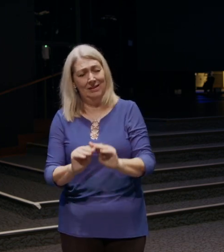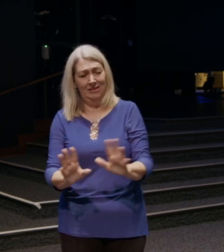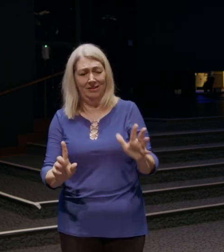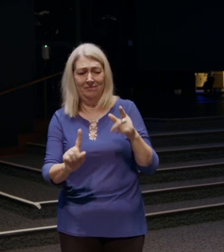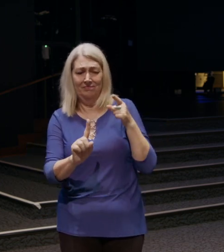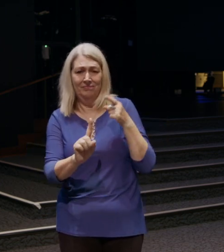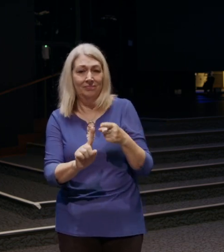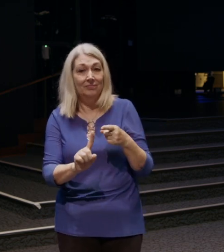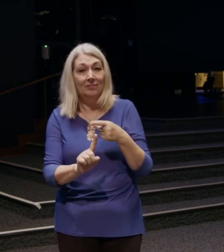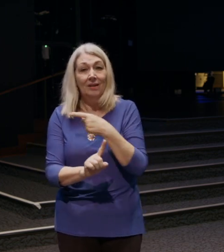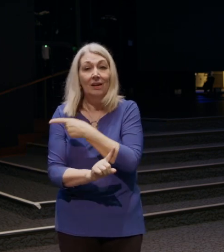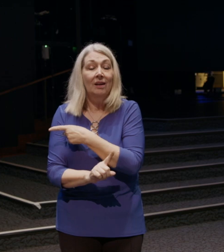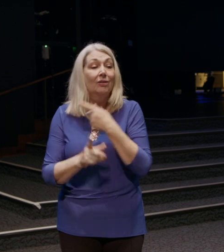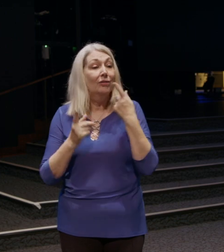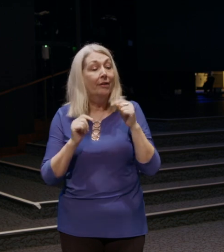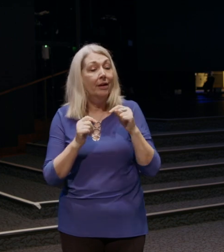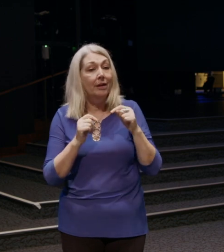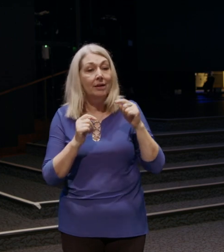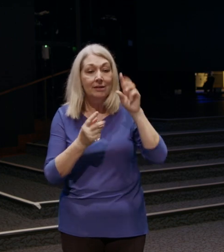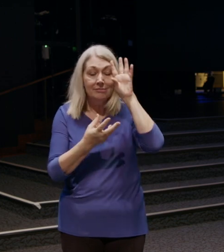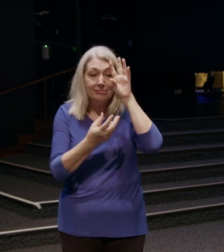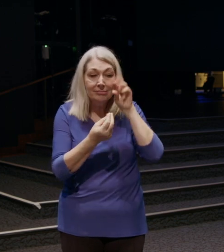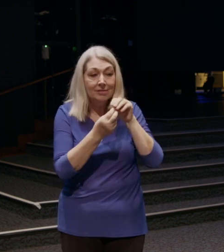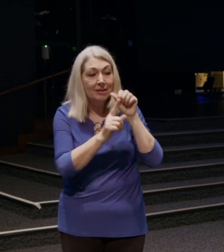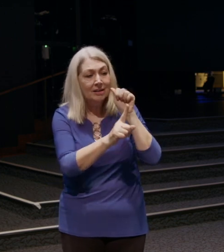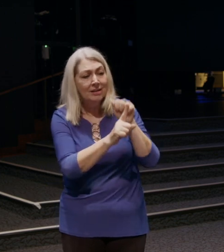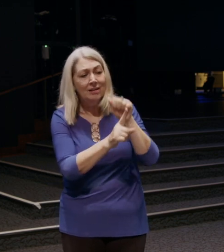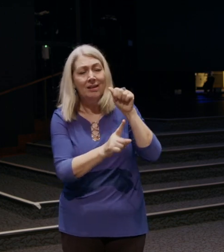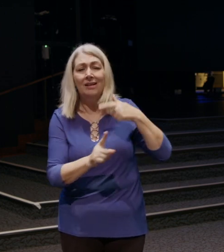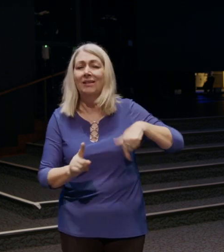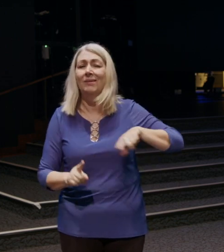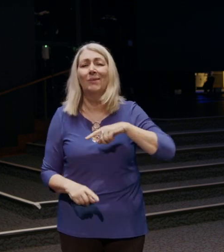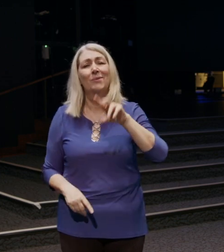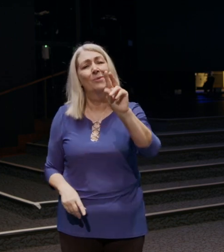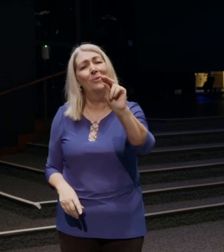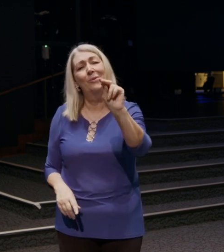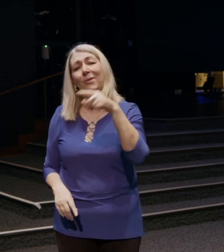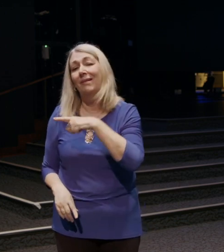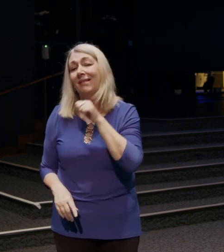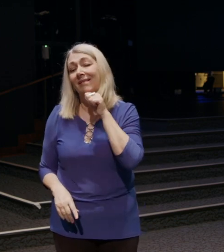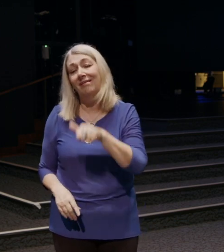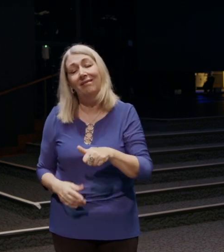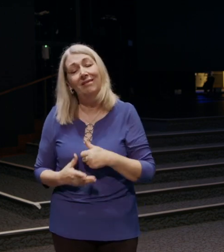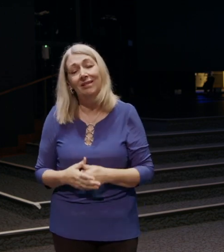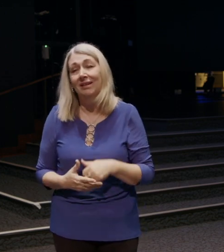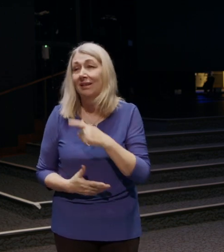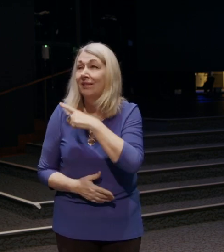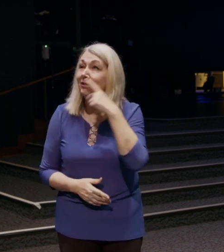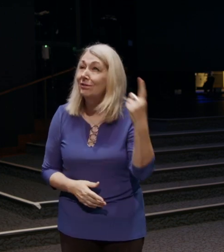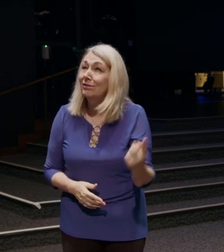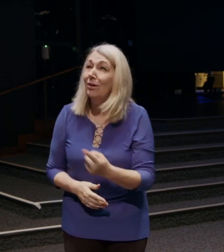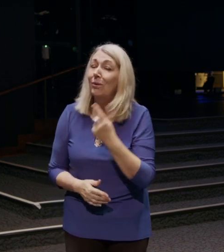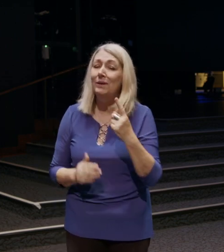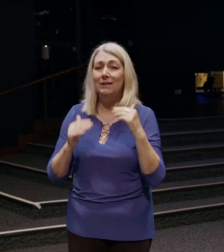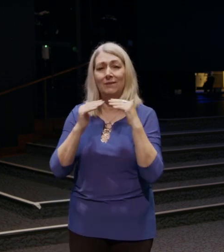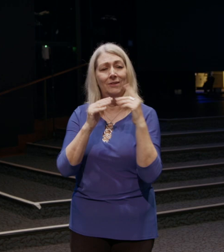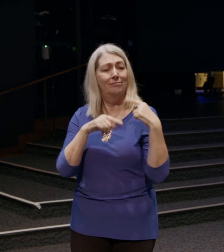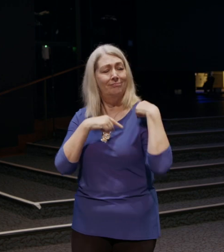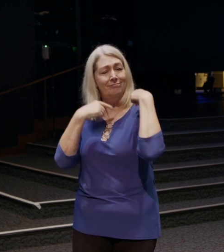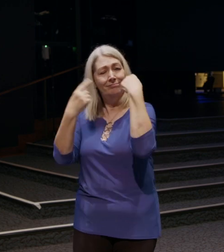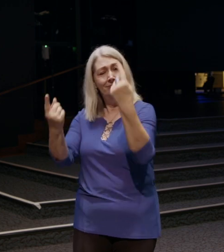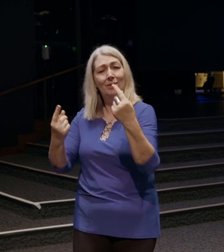played games with us. He has not played games with us. He has been fair ever since Eden,